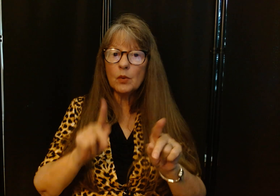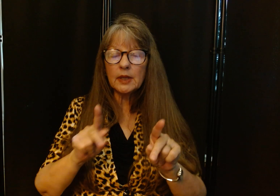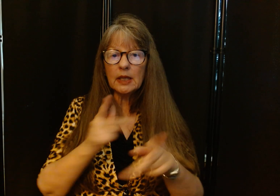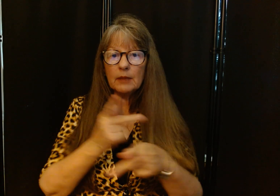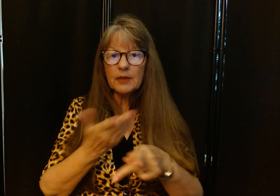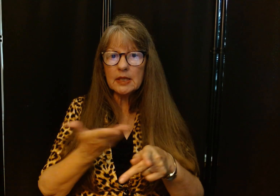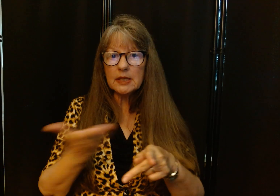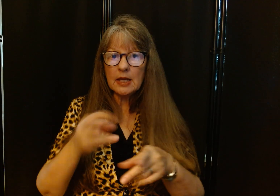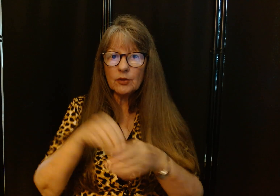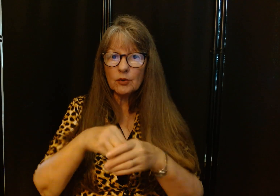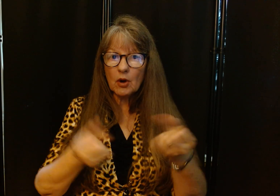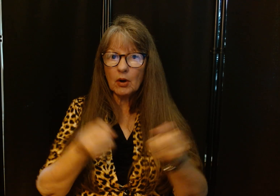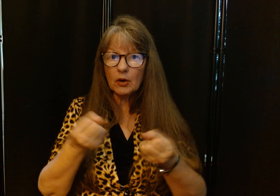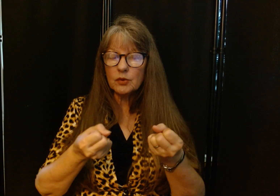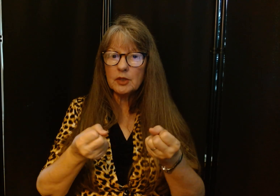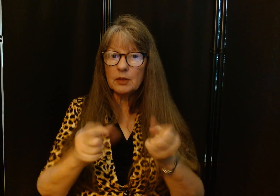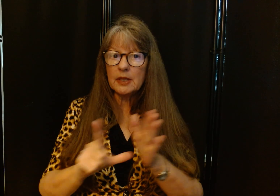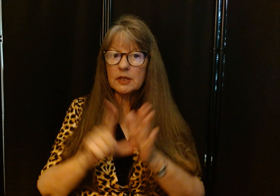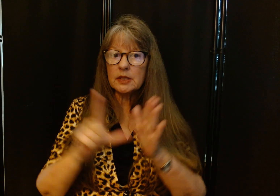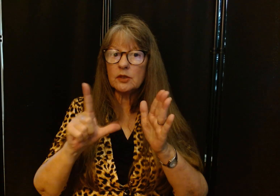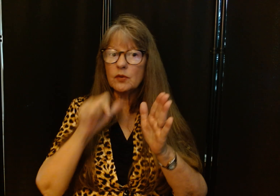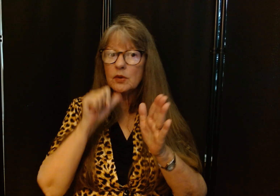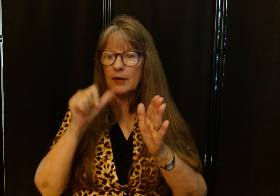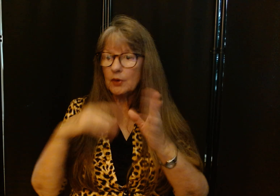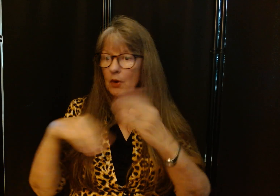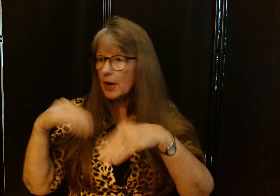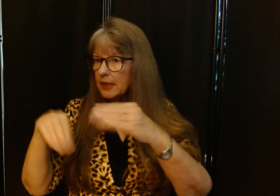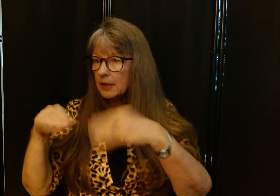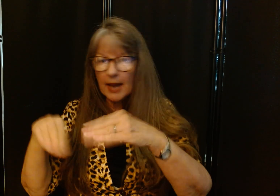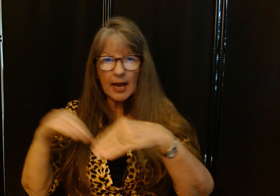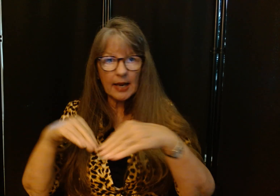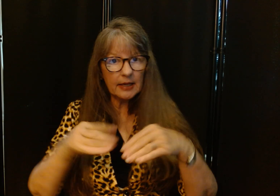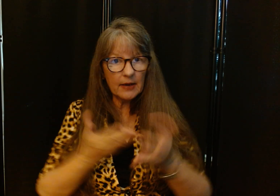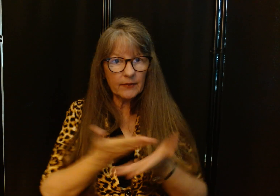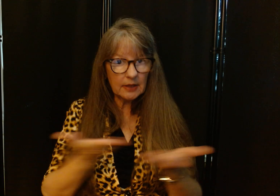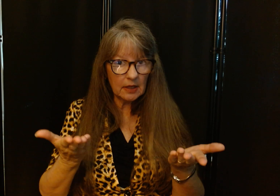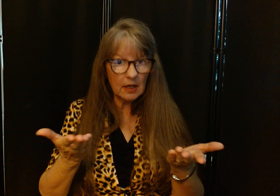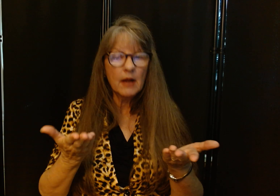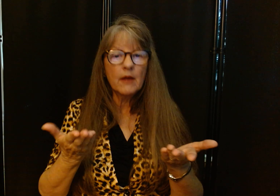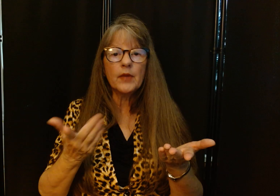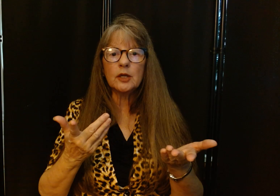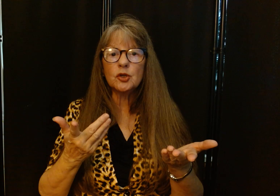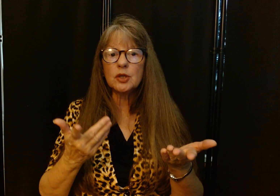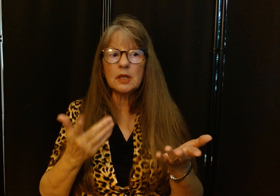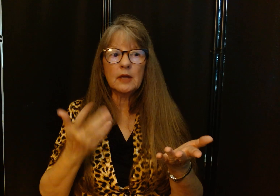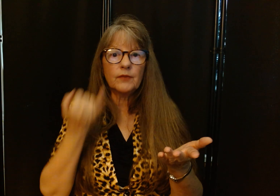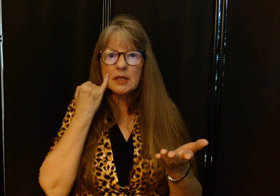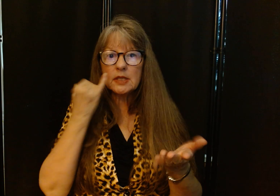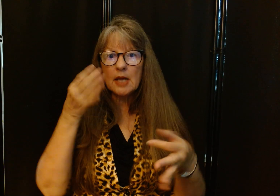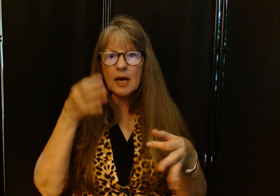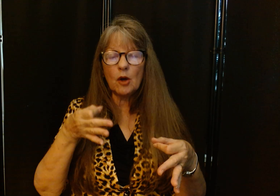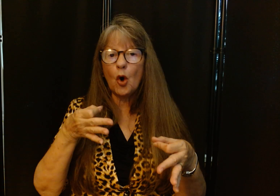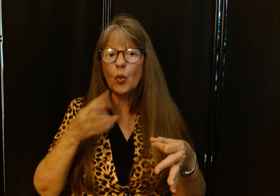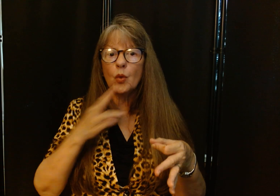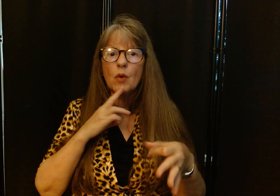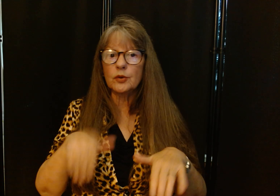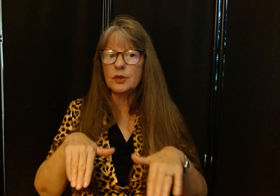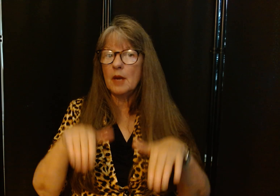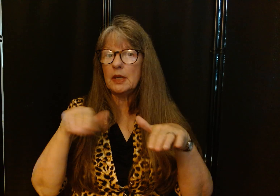keep things in their car, so it'll be a sense, so they don't have to go, oh, I need to pack and everything. They can just, if they decided, oh, the water's coming into